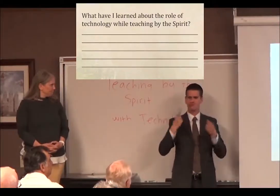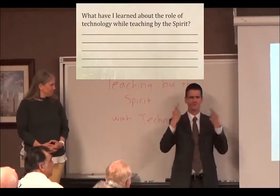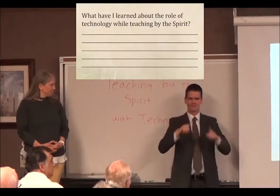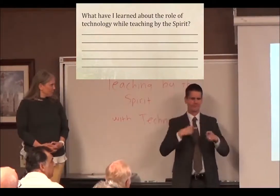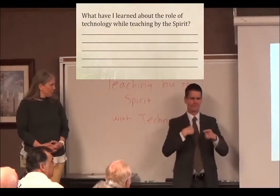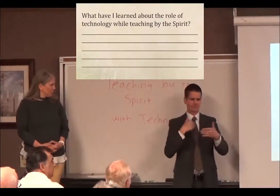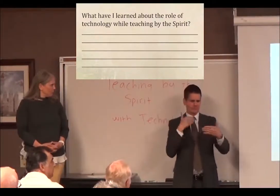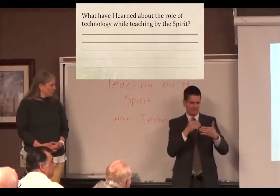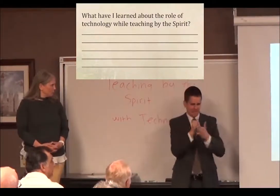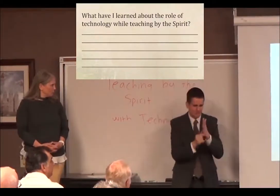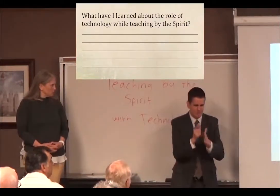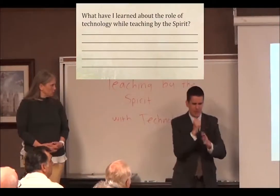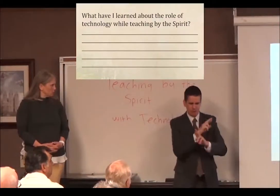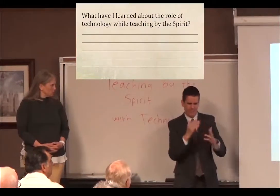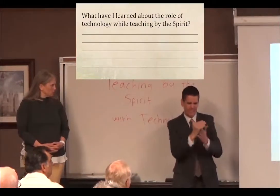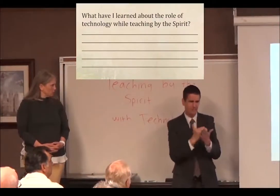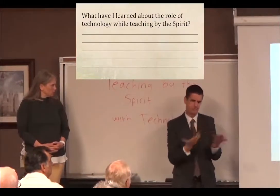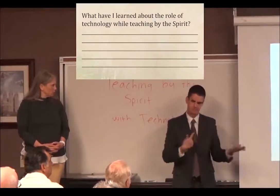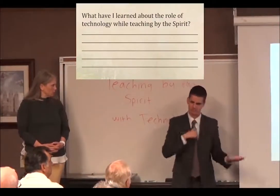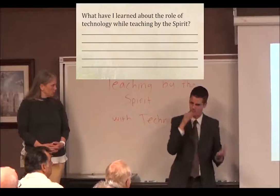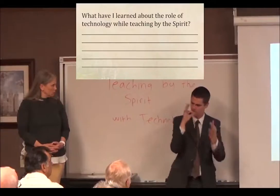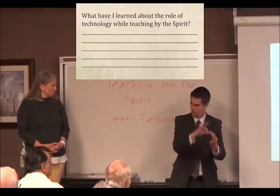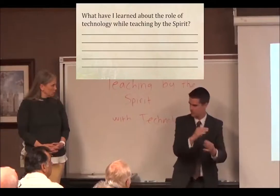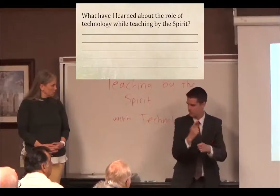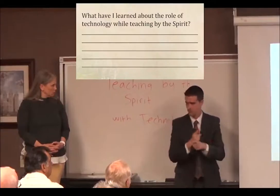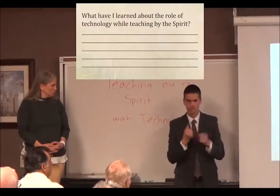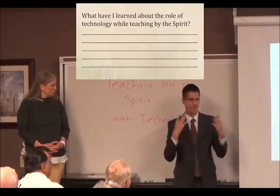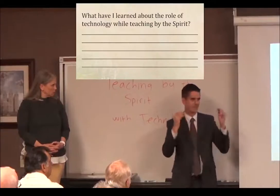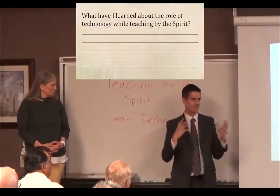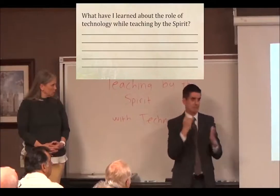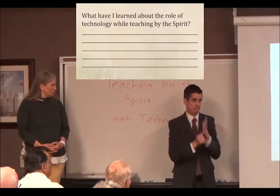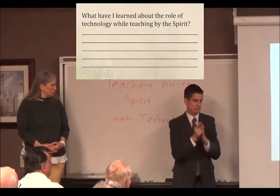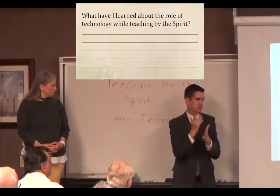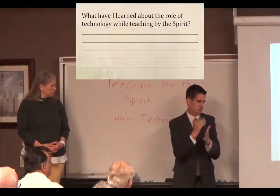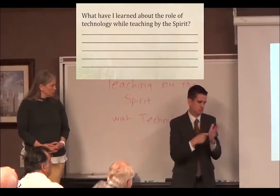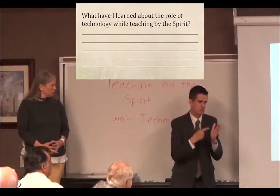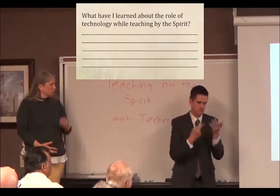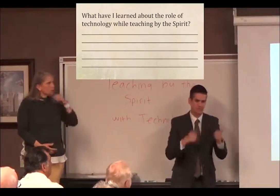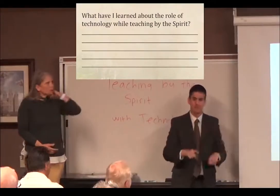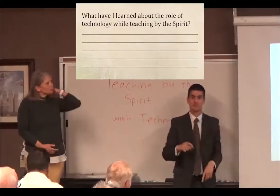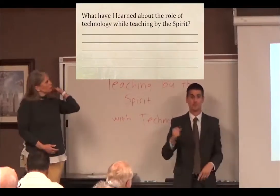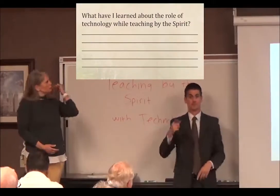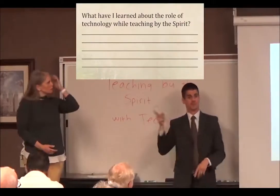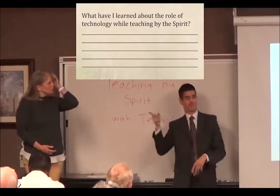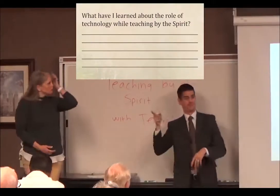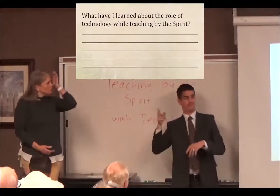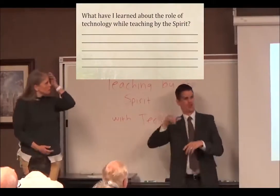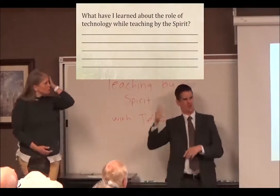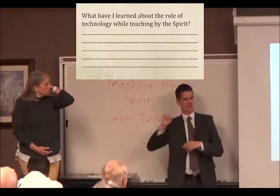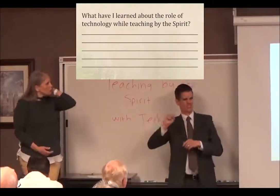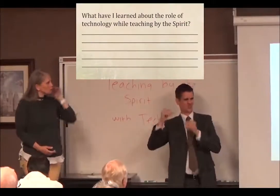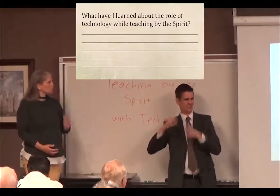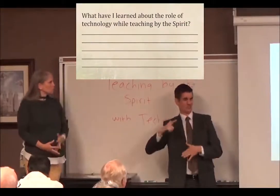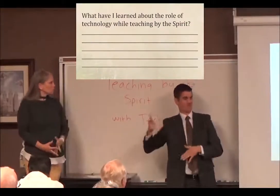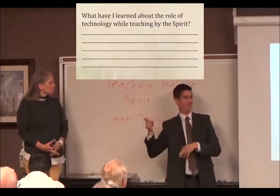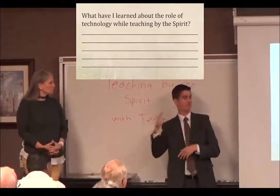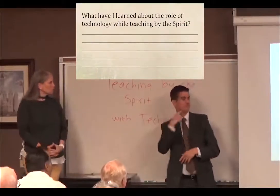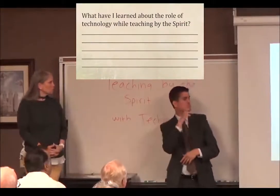I have a Sunday school teacher that I take turns with, and I get my lesson ready so that I have it perfect. You know, sometimes it's great, sometimes not so much. The other